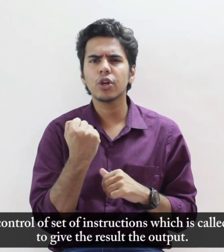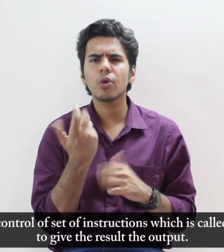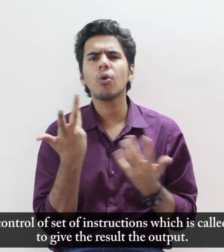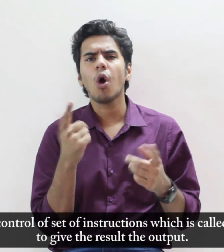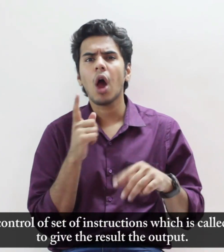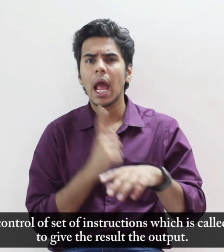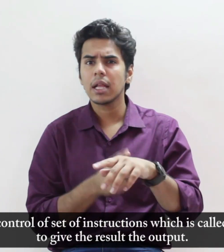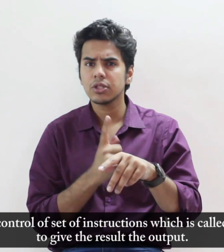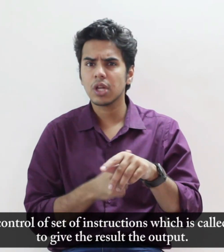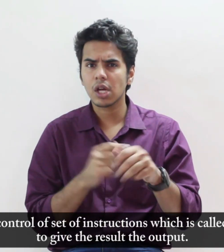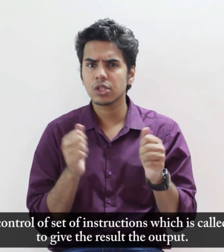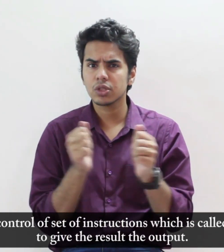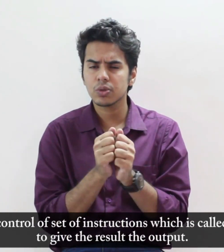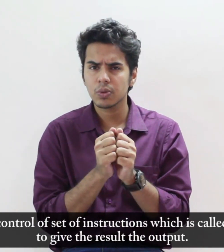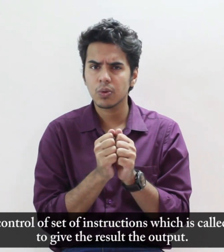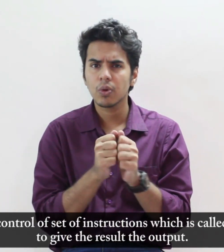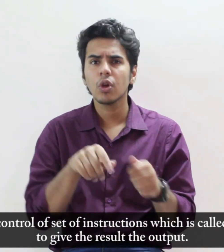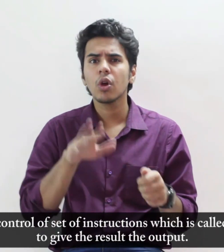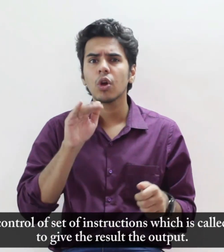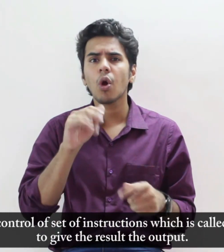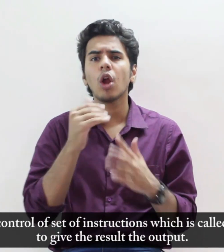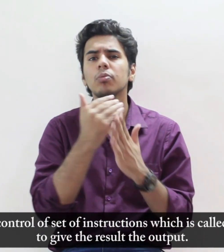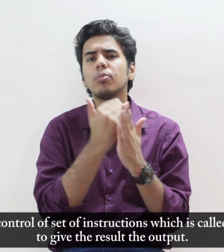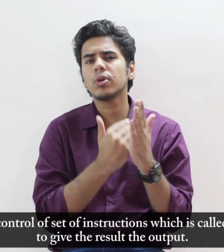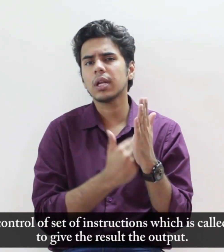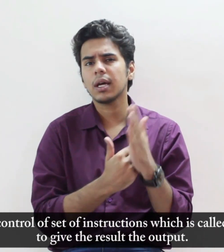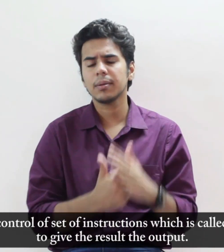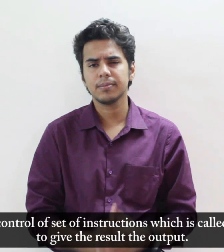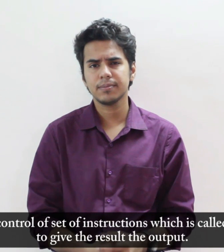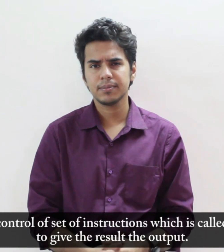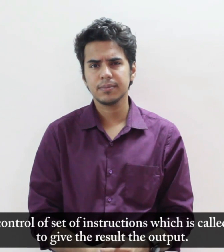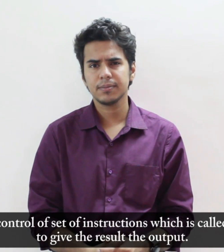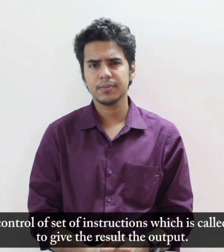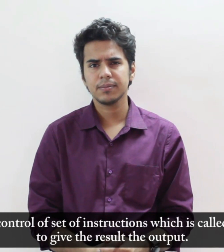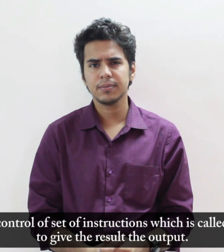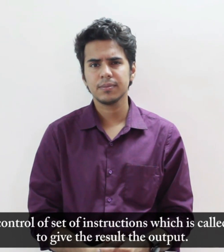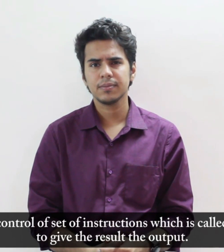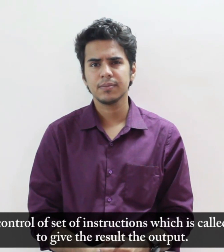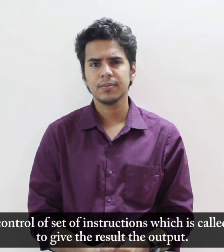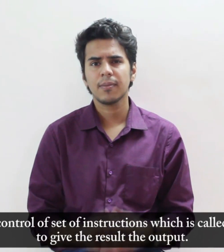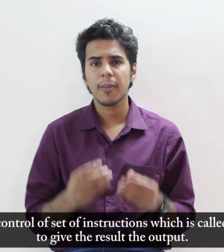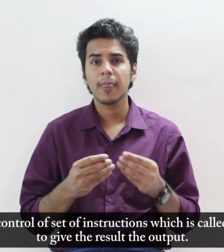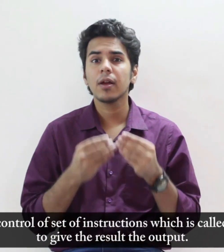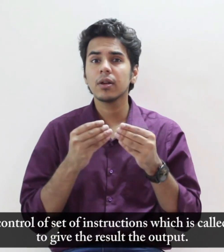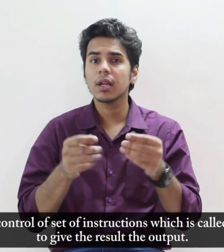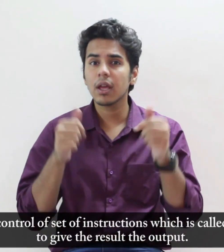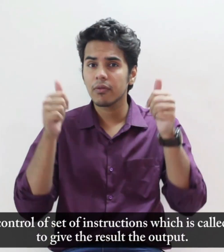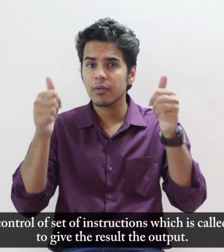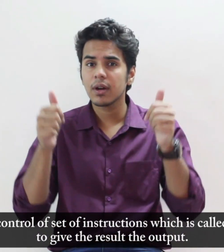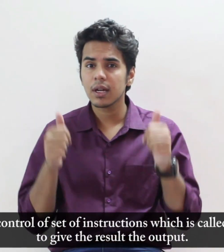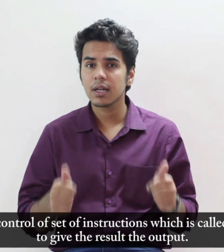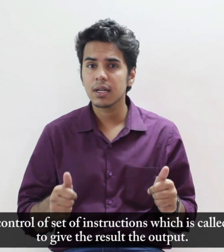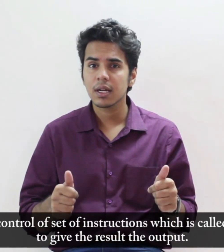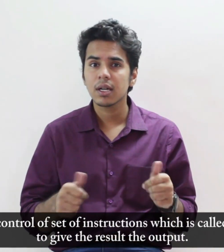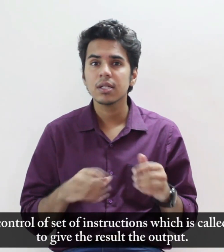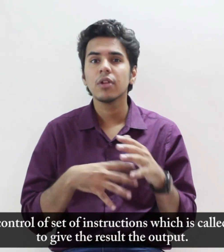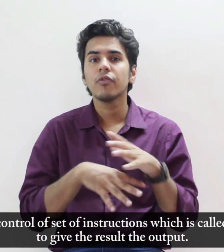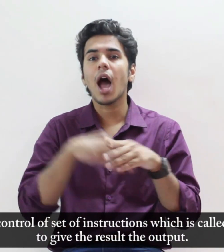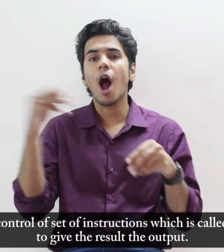under the control of set of instructions, which is called program, to give the result, the output.